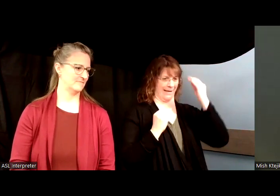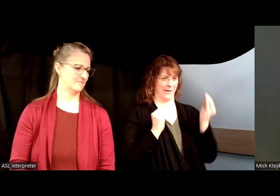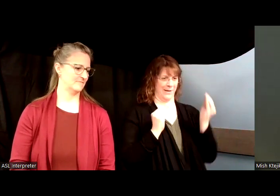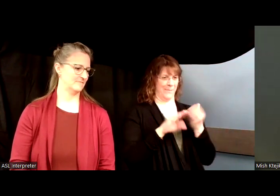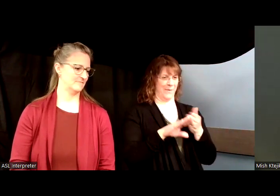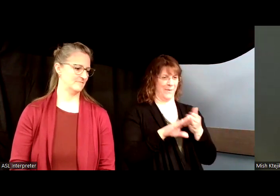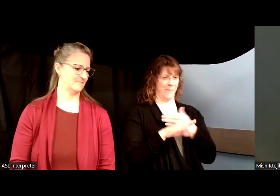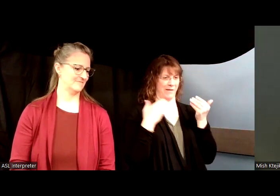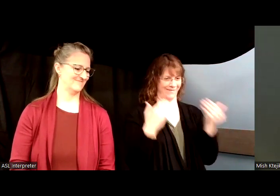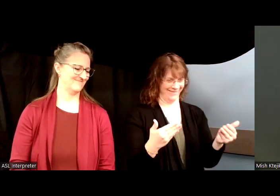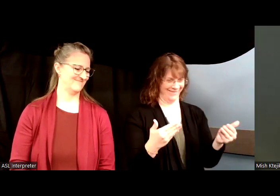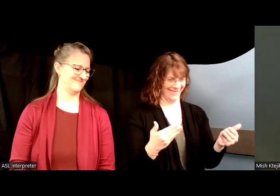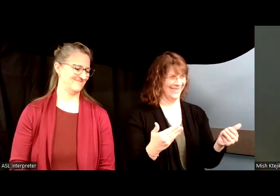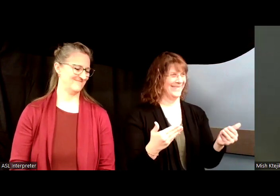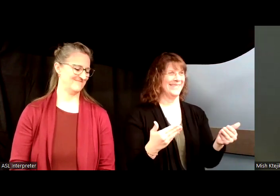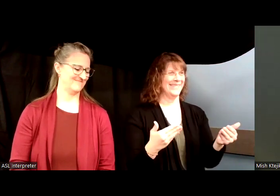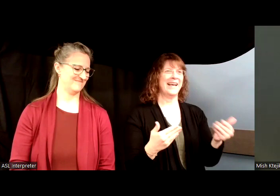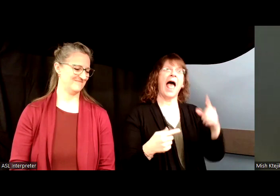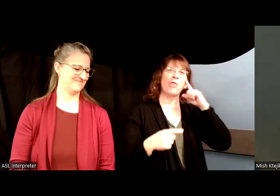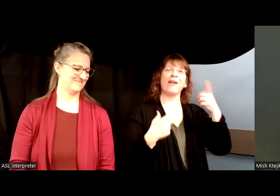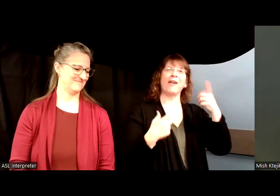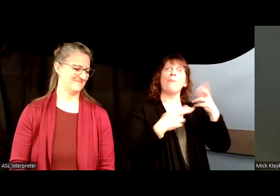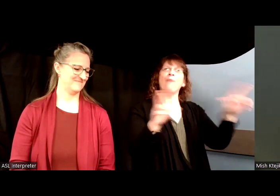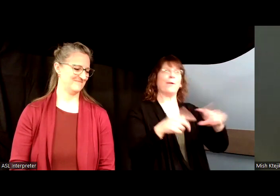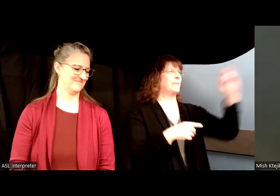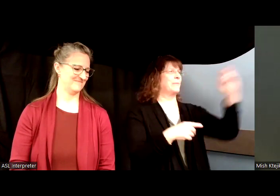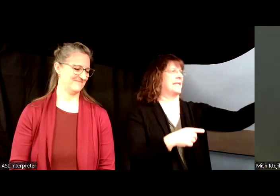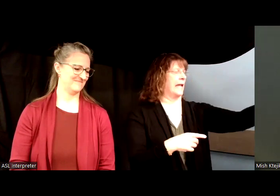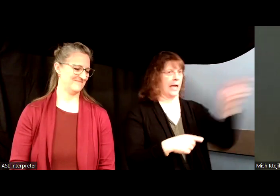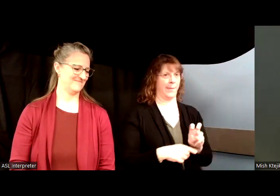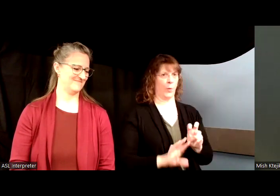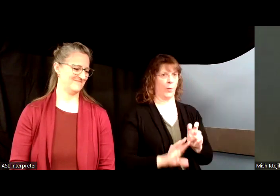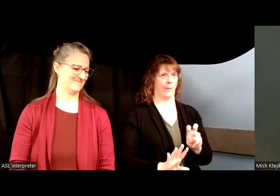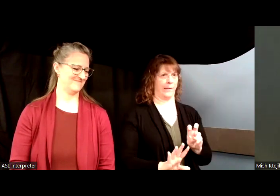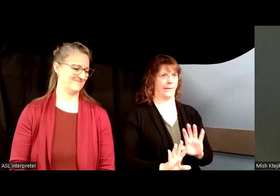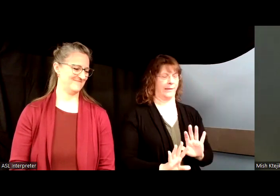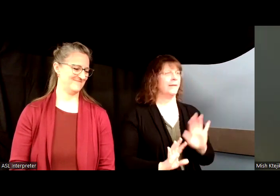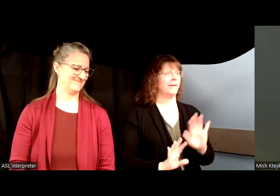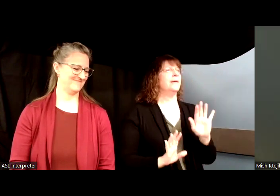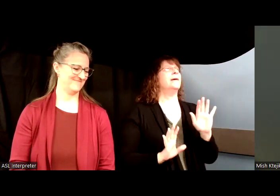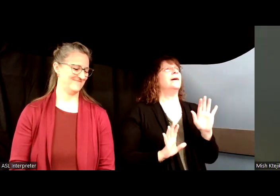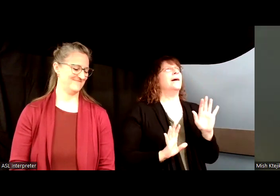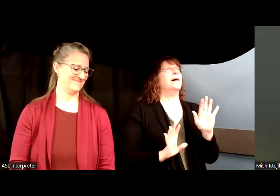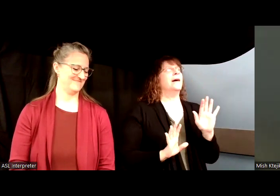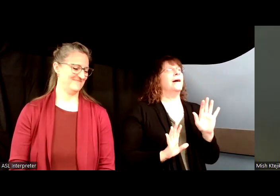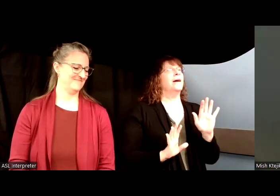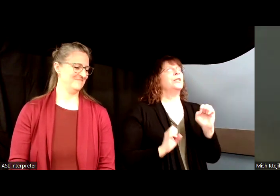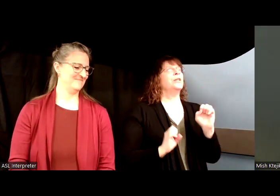have to sit and then I have to think before I actually go ahead and say something. I thought I was ready when I was sitting there and then I get here and it's like, hold on.